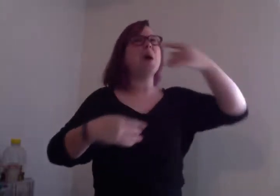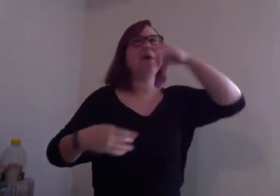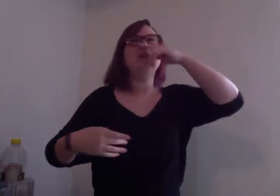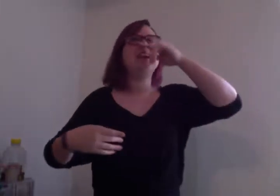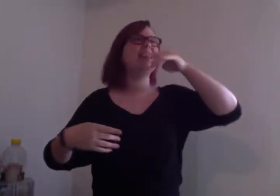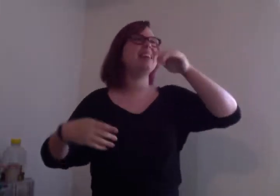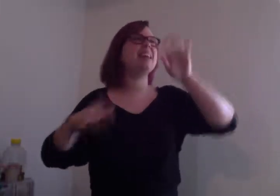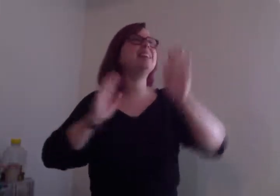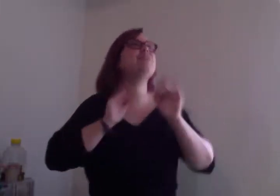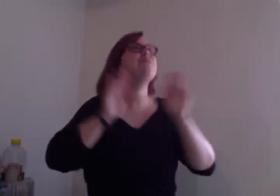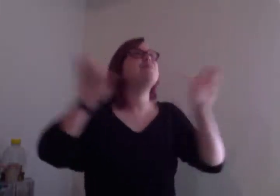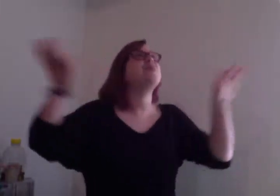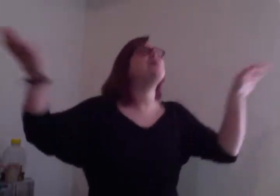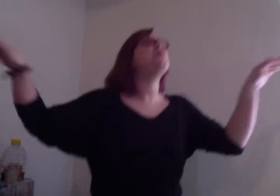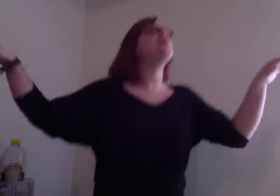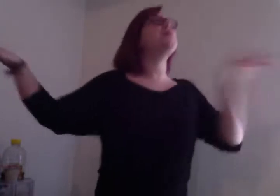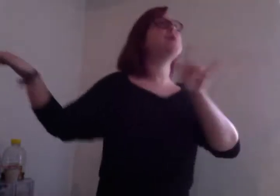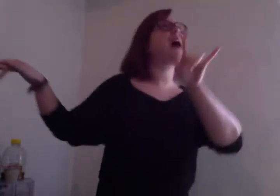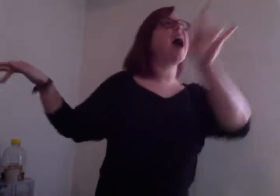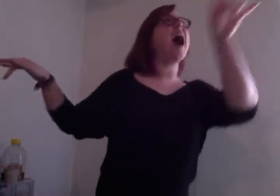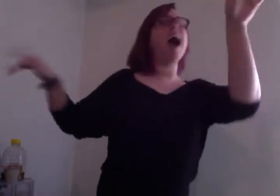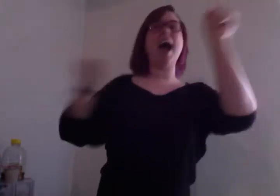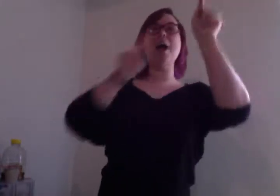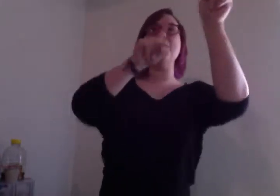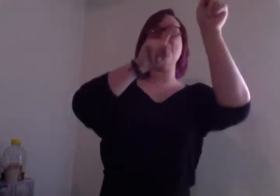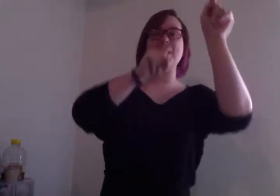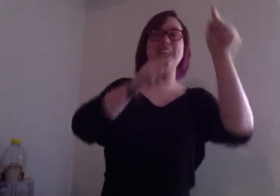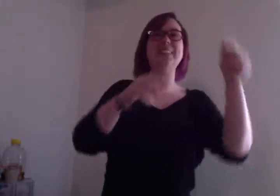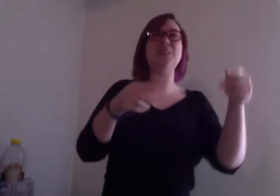place, an island in a nameless sea.